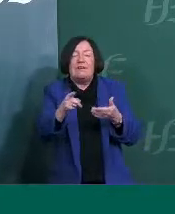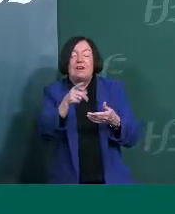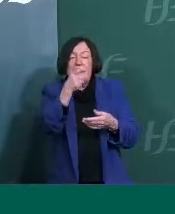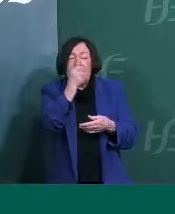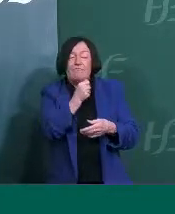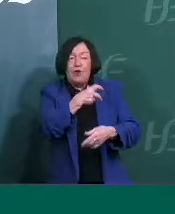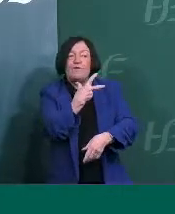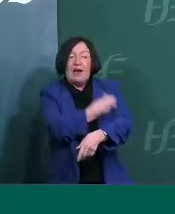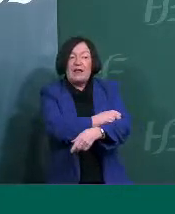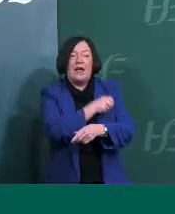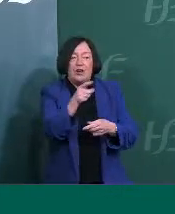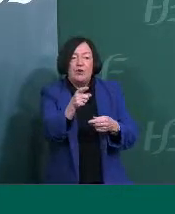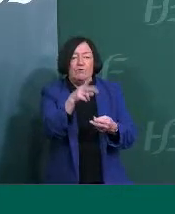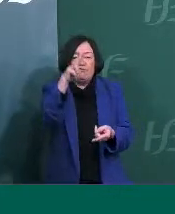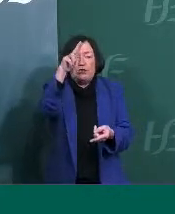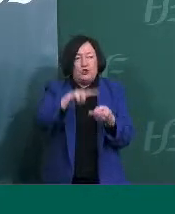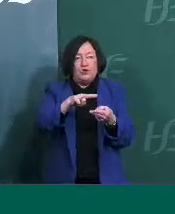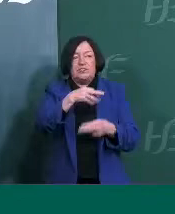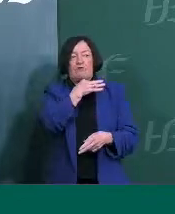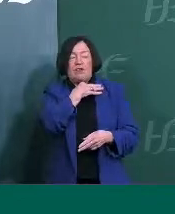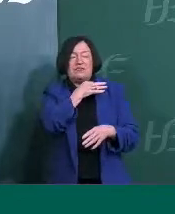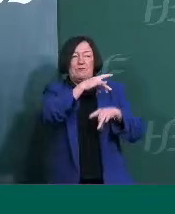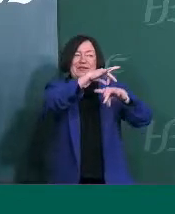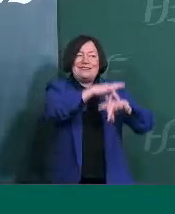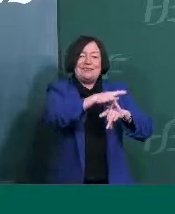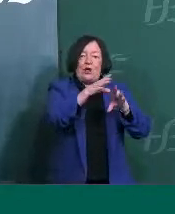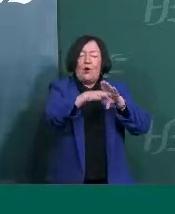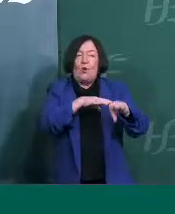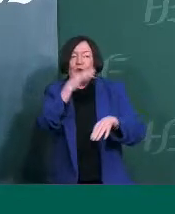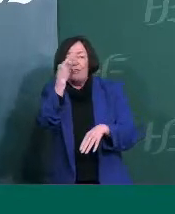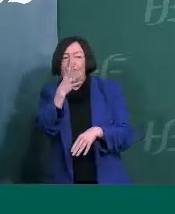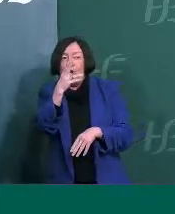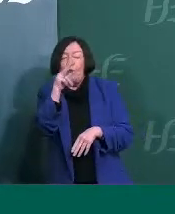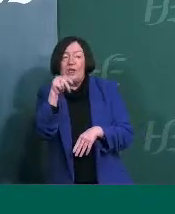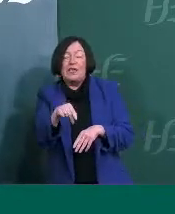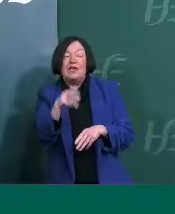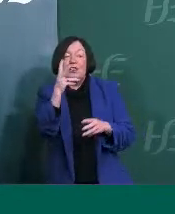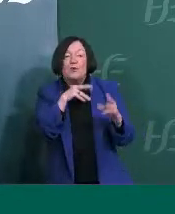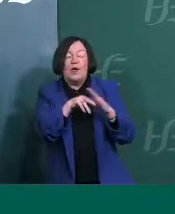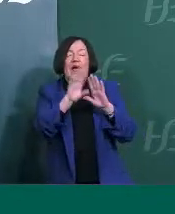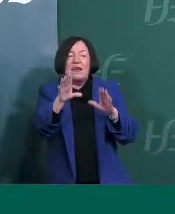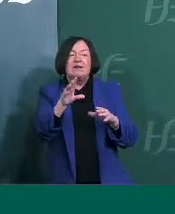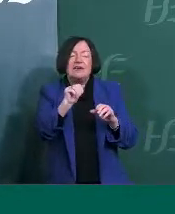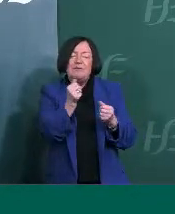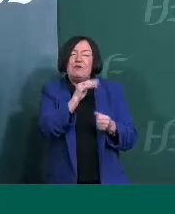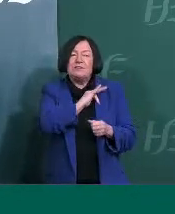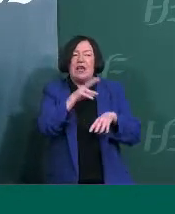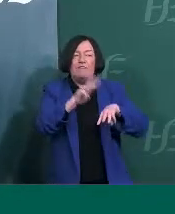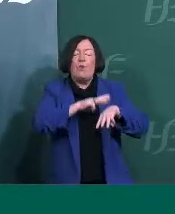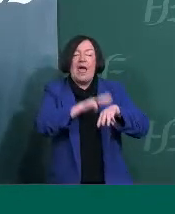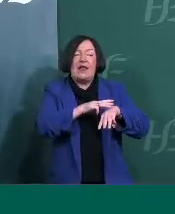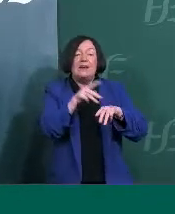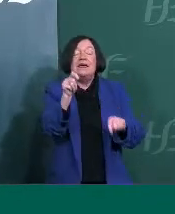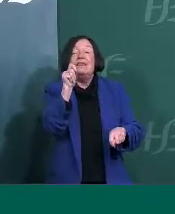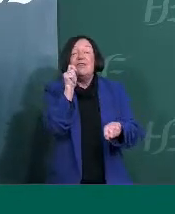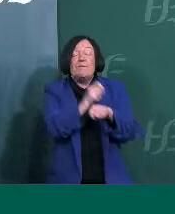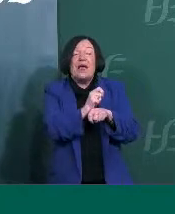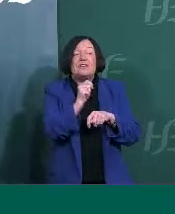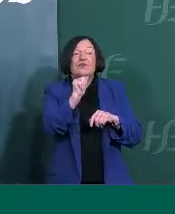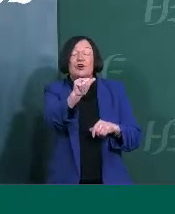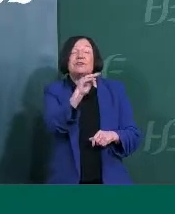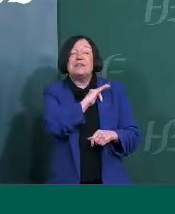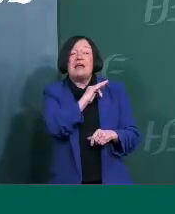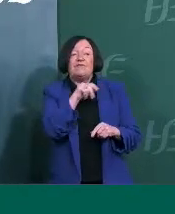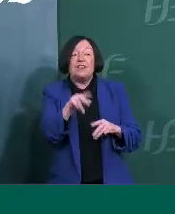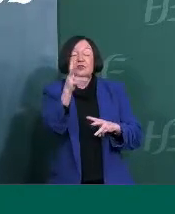vaccine and reduce that risk of getting sick with the flu this winter. And finally, just keeping yourself well. So the best thing you can do for yourself